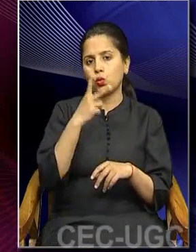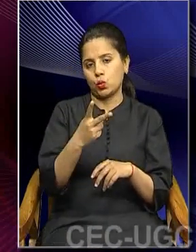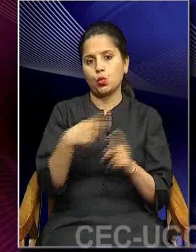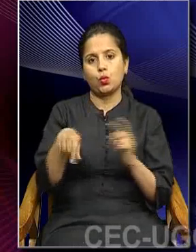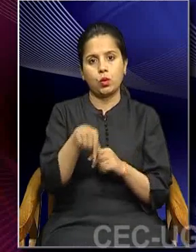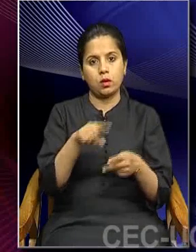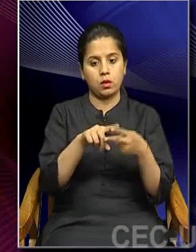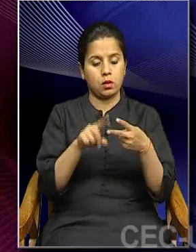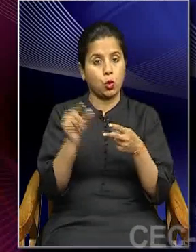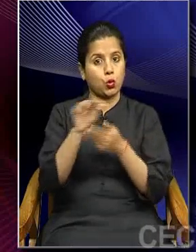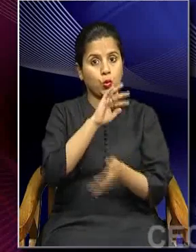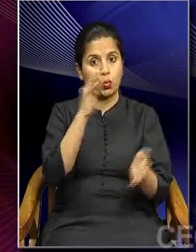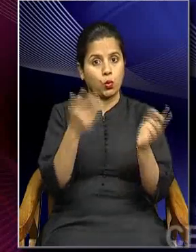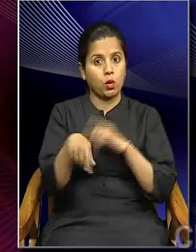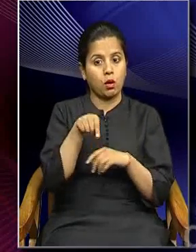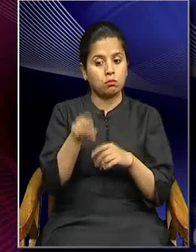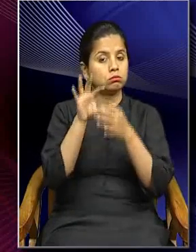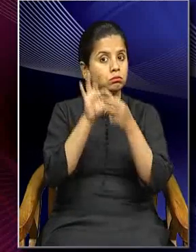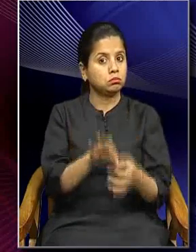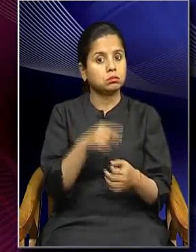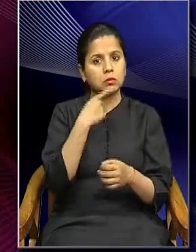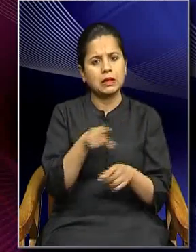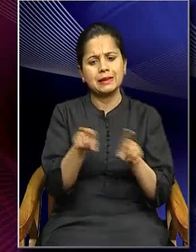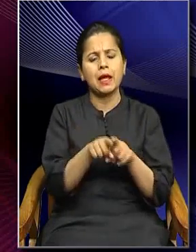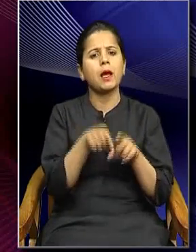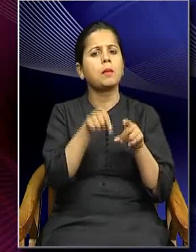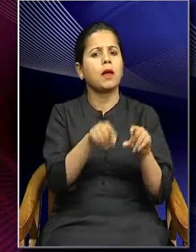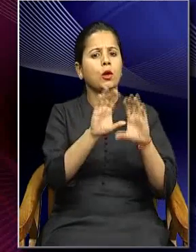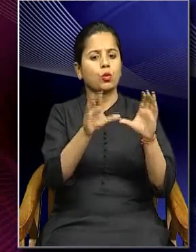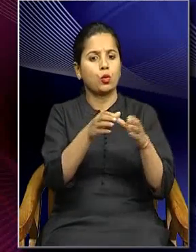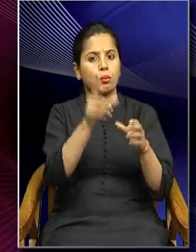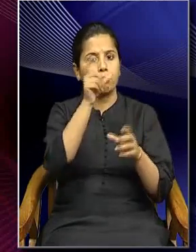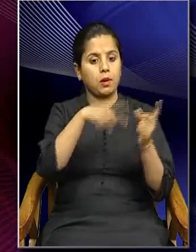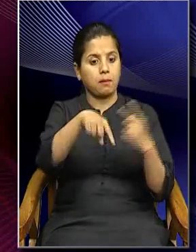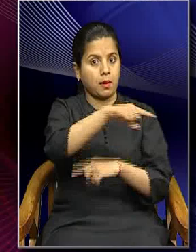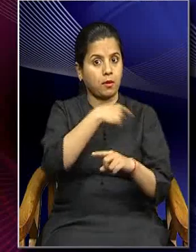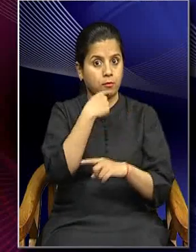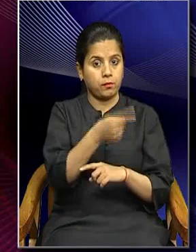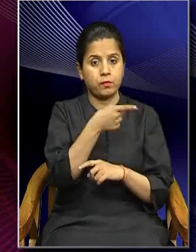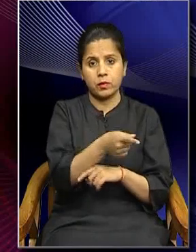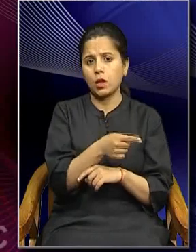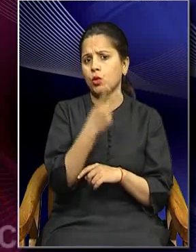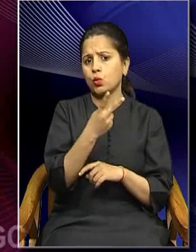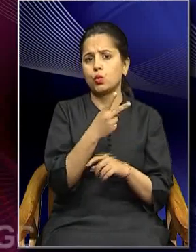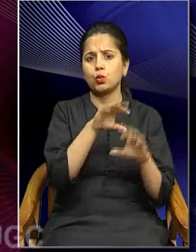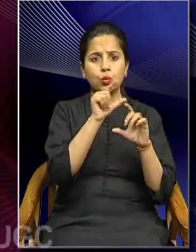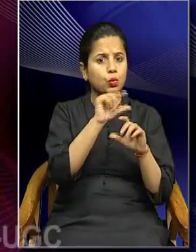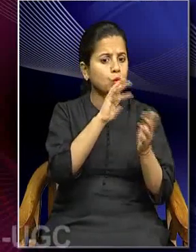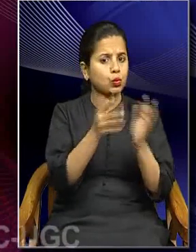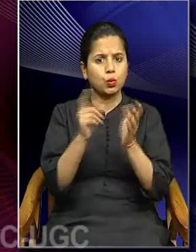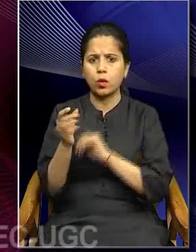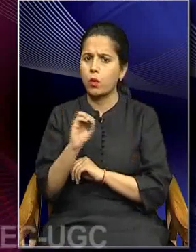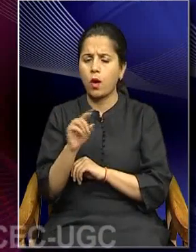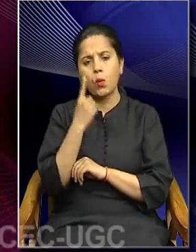supposed universals refer to the same class of individuals, they are not two universals, but